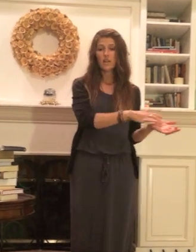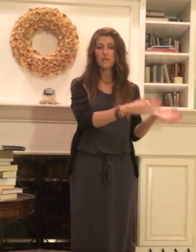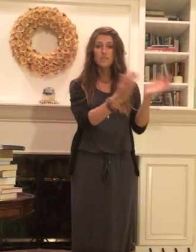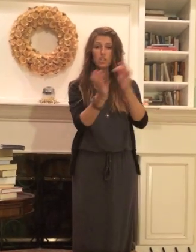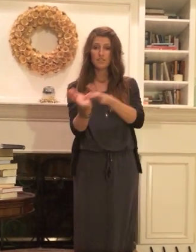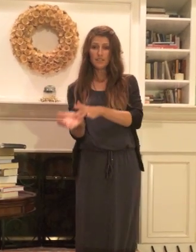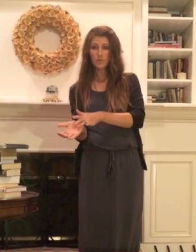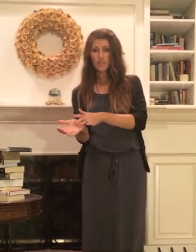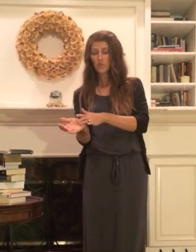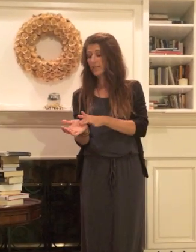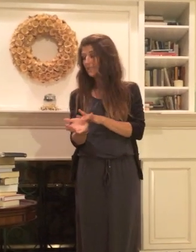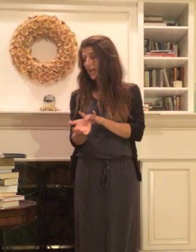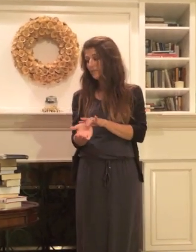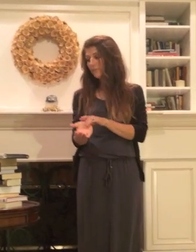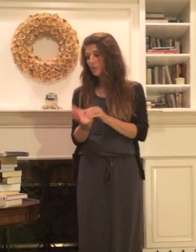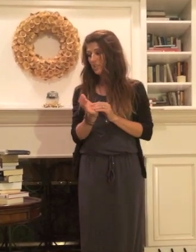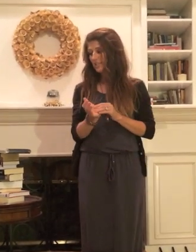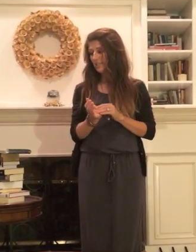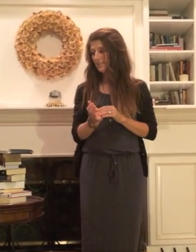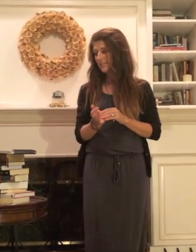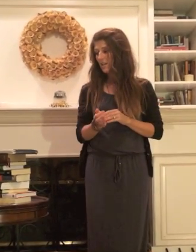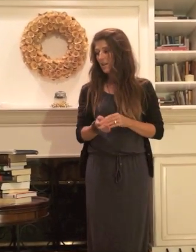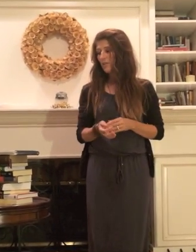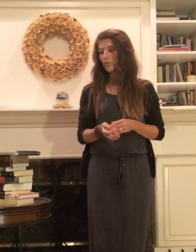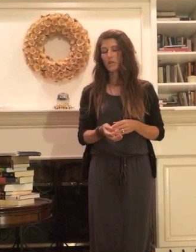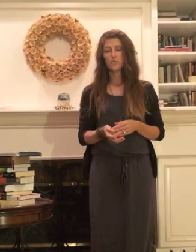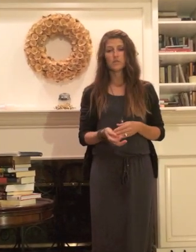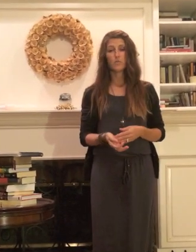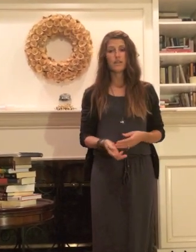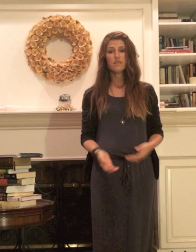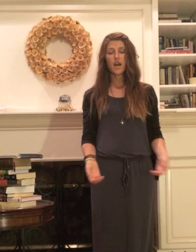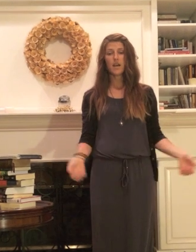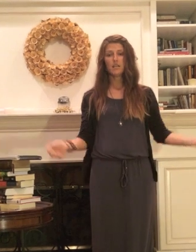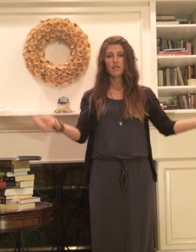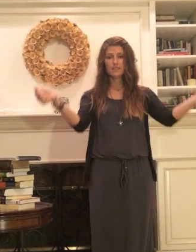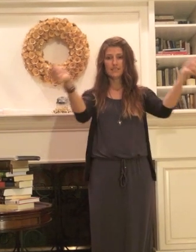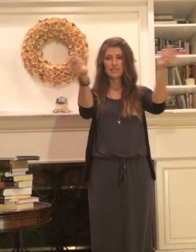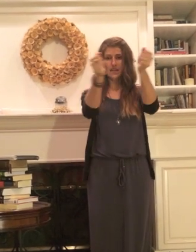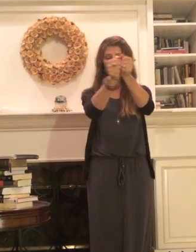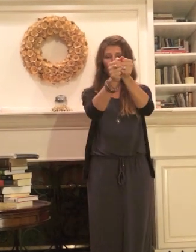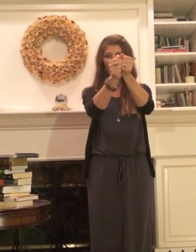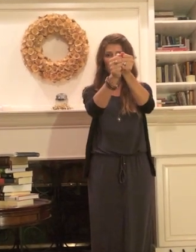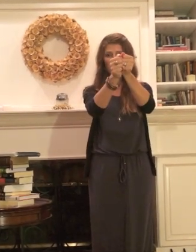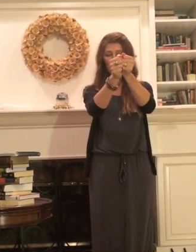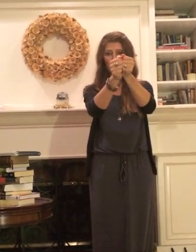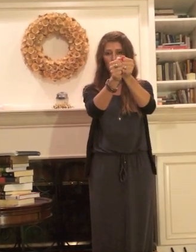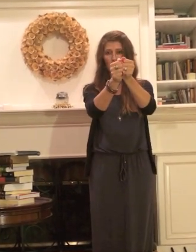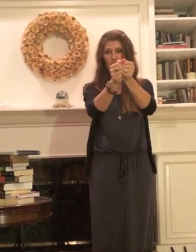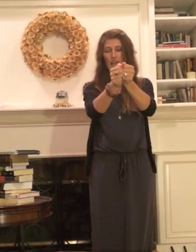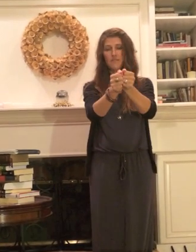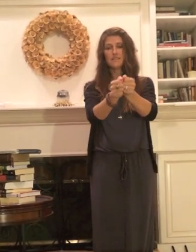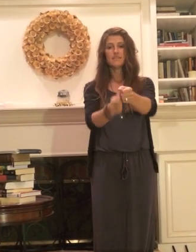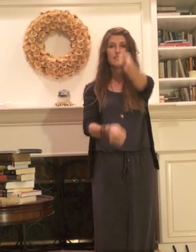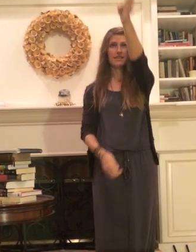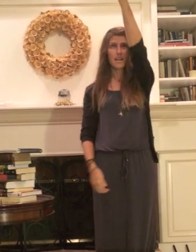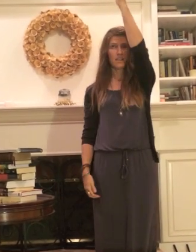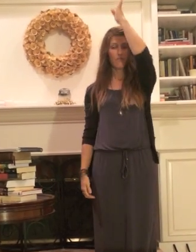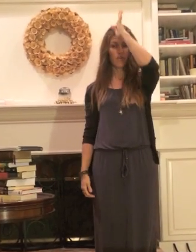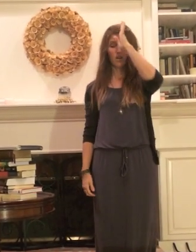talking about Jesus, so we're going to do the sign for Jesus. The Word was with God. This is the sign for with, and this is the sign for